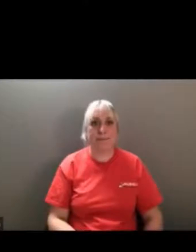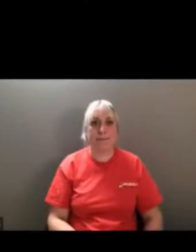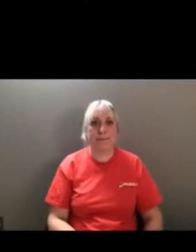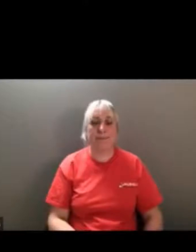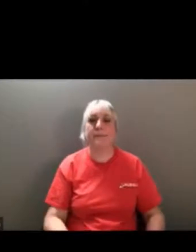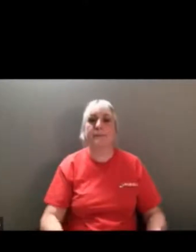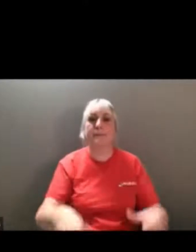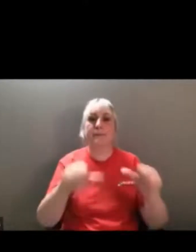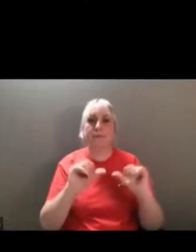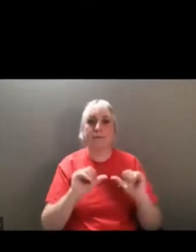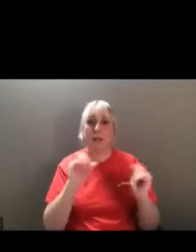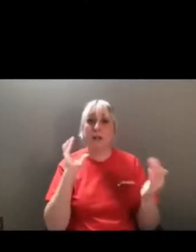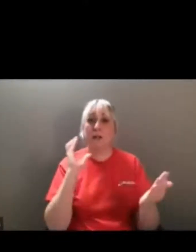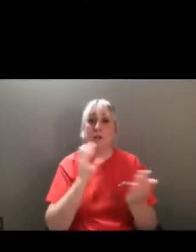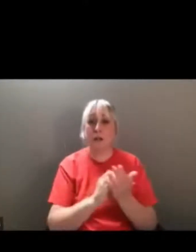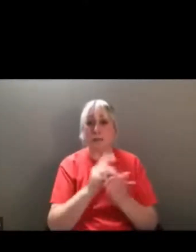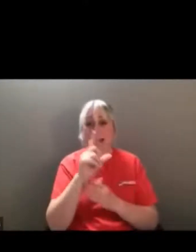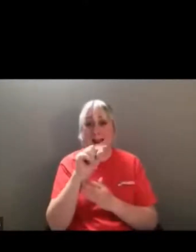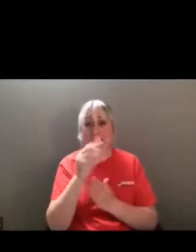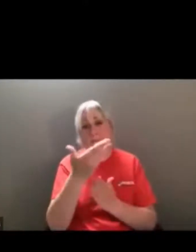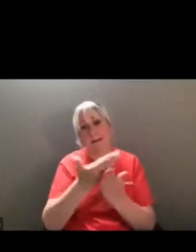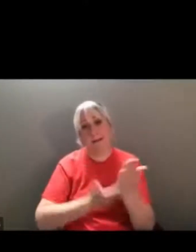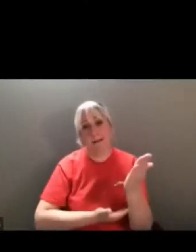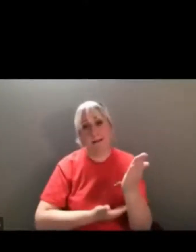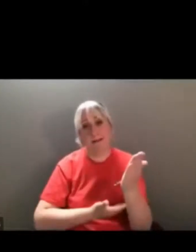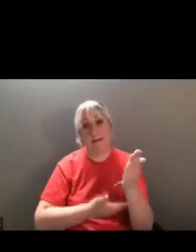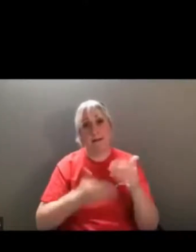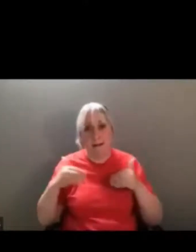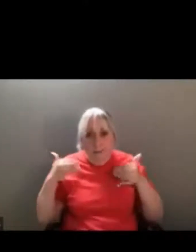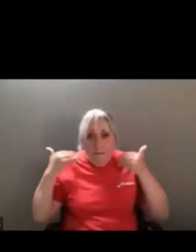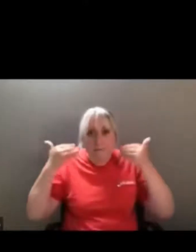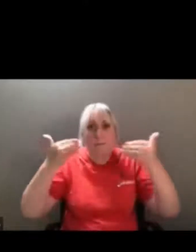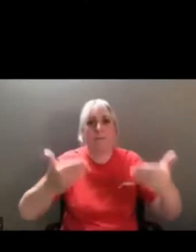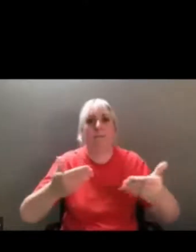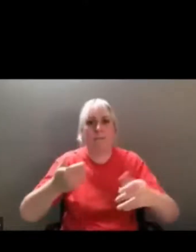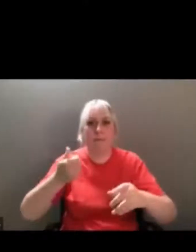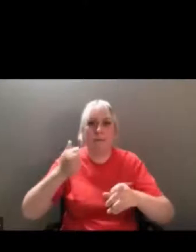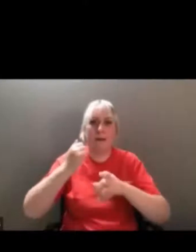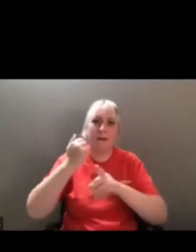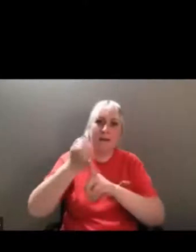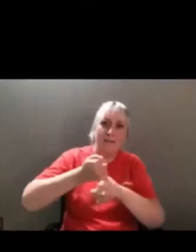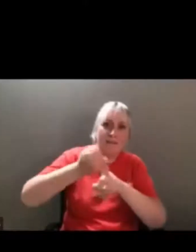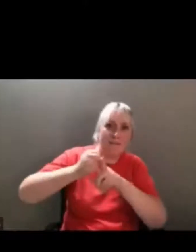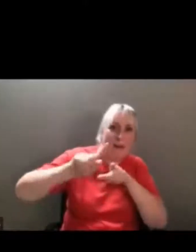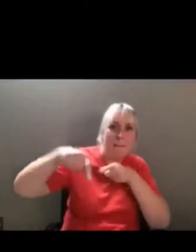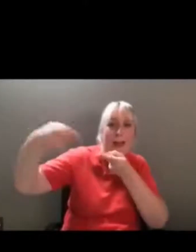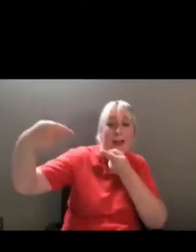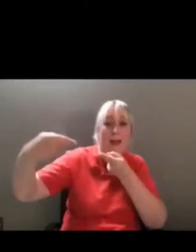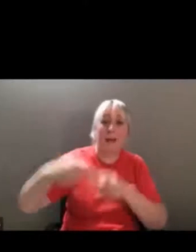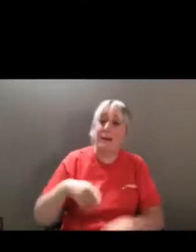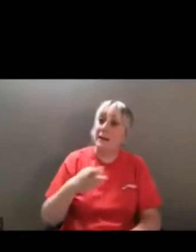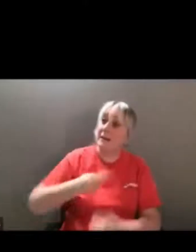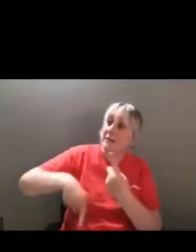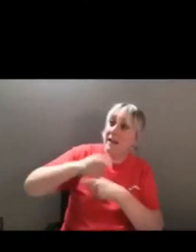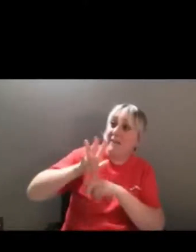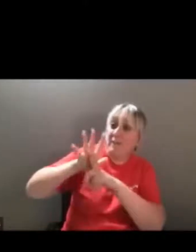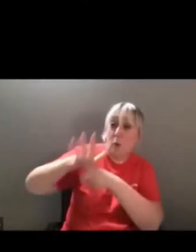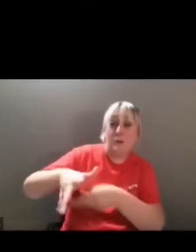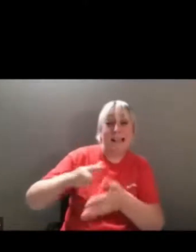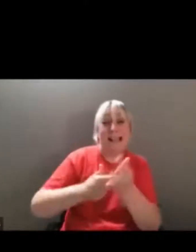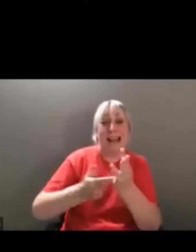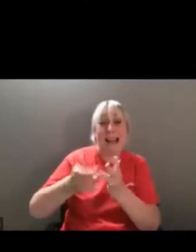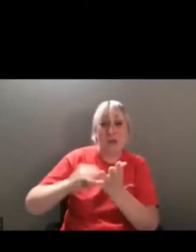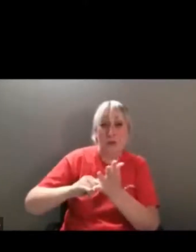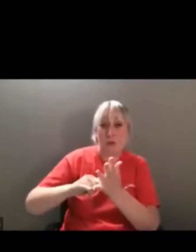Chapter 11, Forefront of the Fight Back. Forcing Atos, a global corporation with a revenue measured in